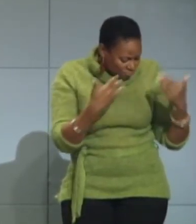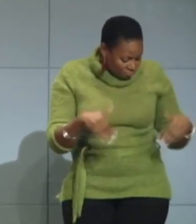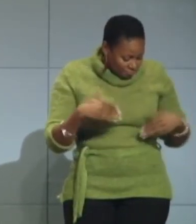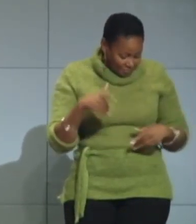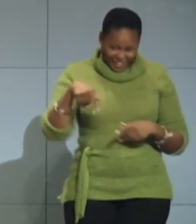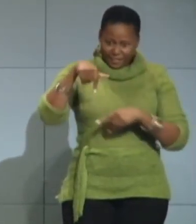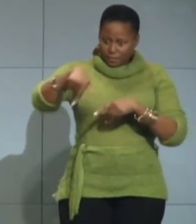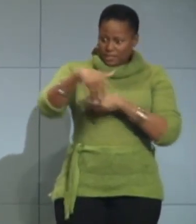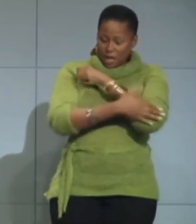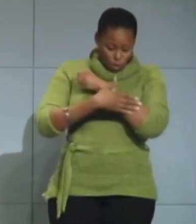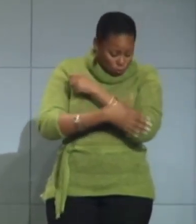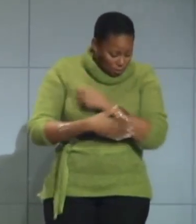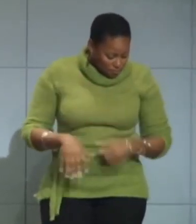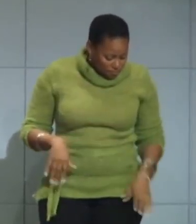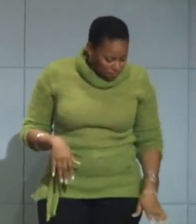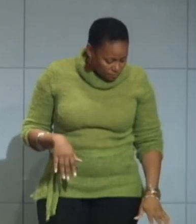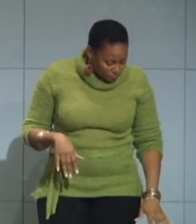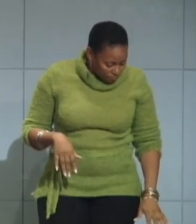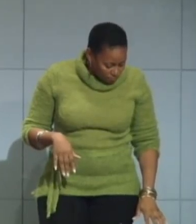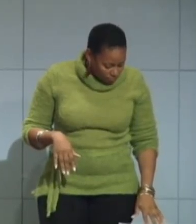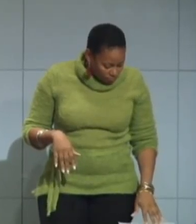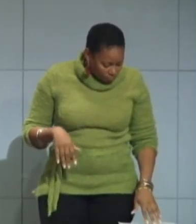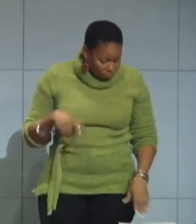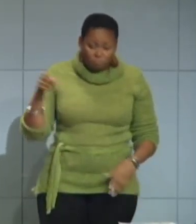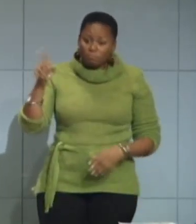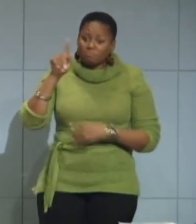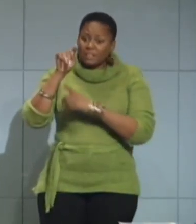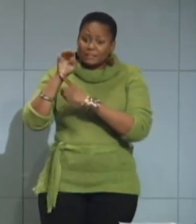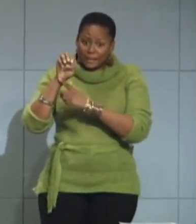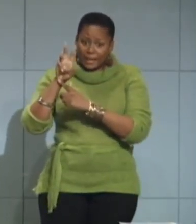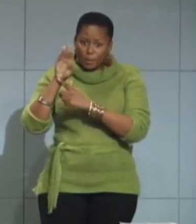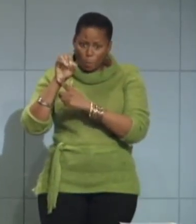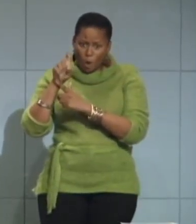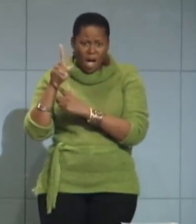if the parents can please stand and be recognized as well.